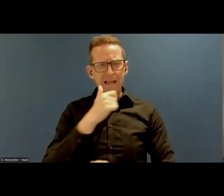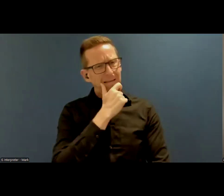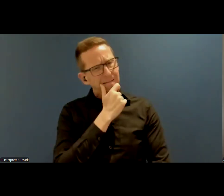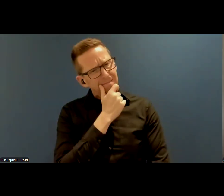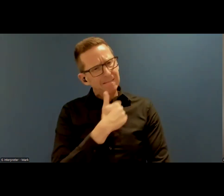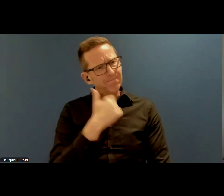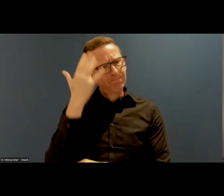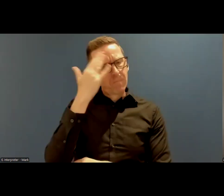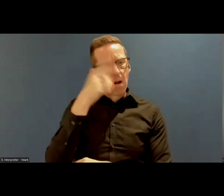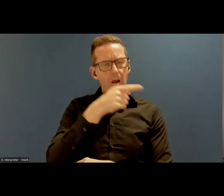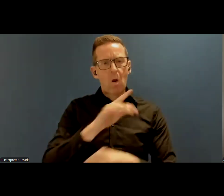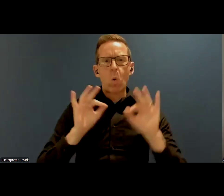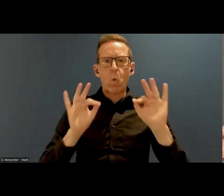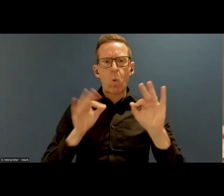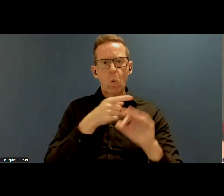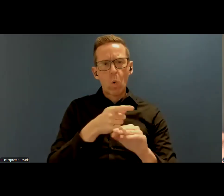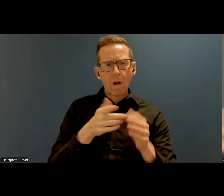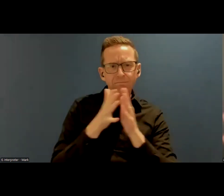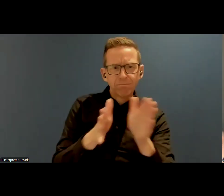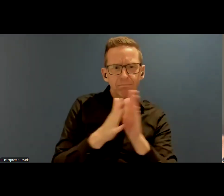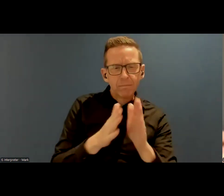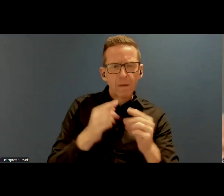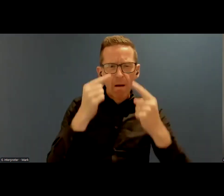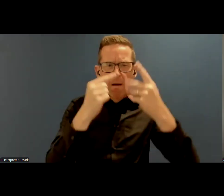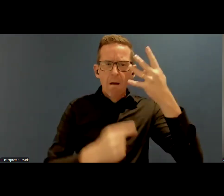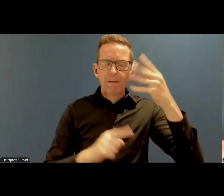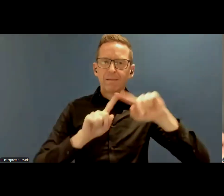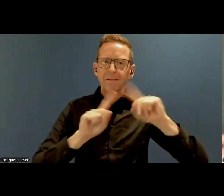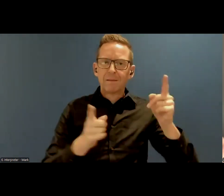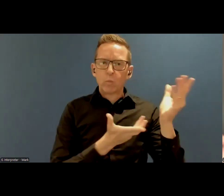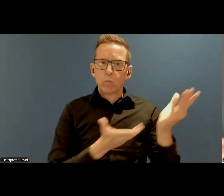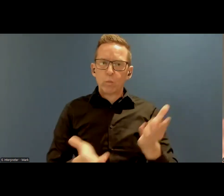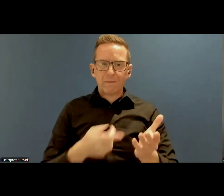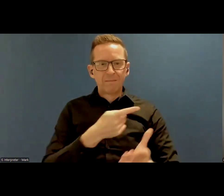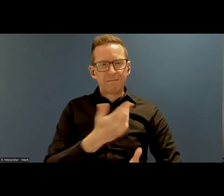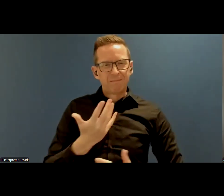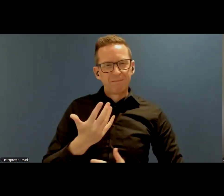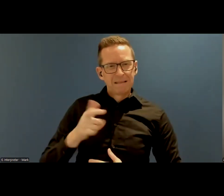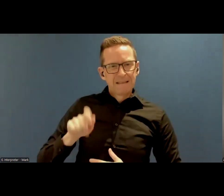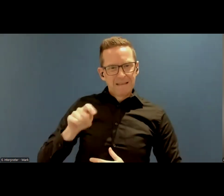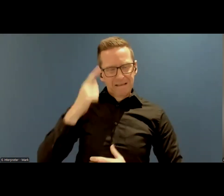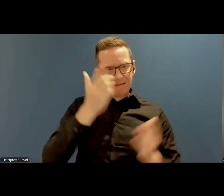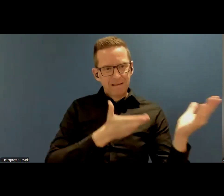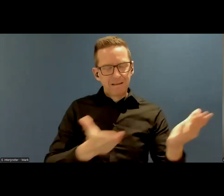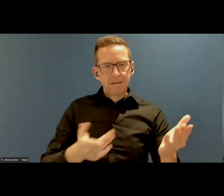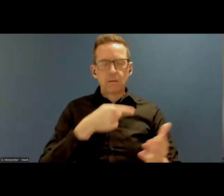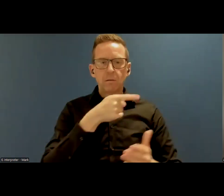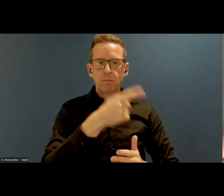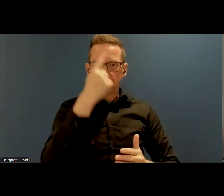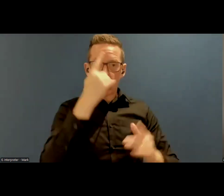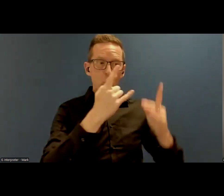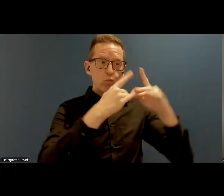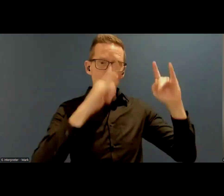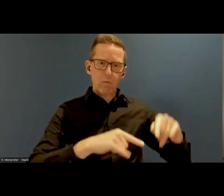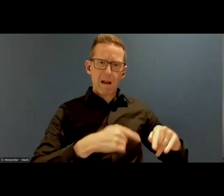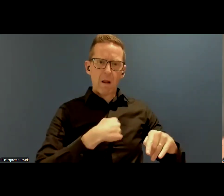really great job of outlining the services which are required for deinstitutionalization. It's not just about closing institutions.